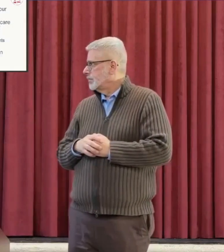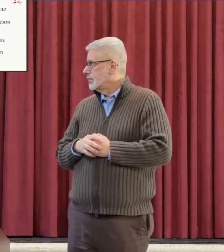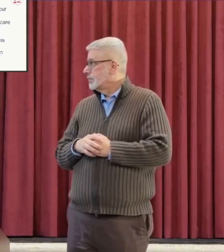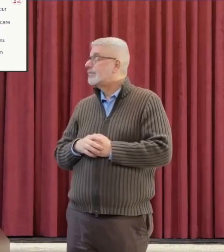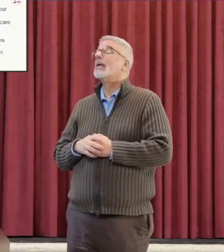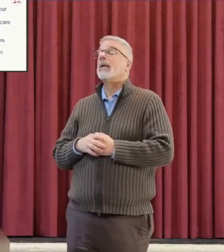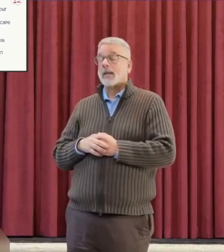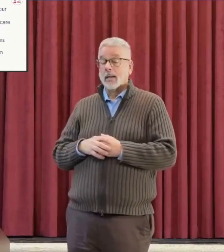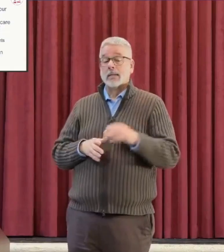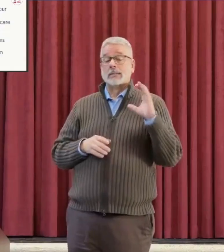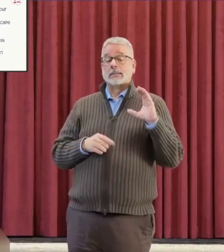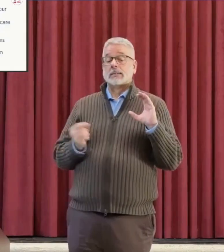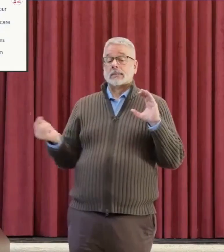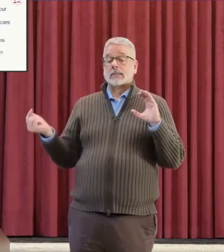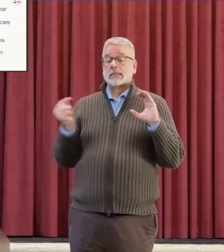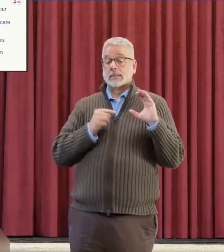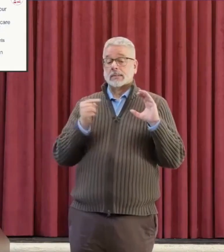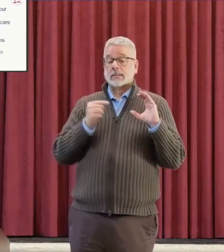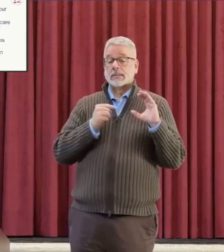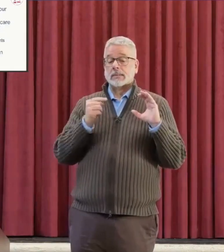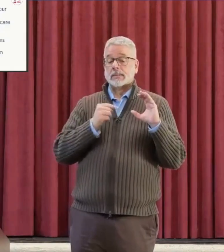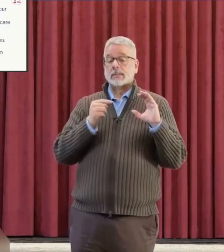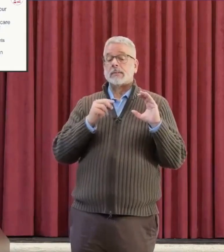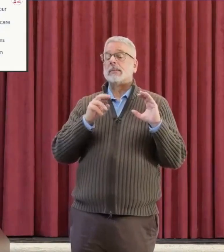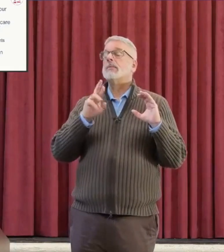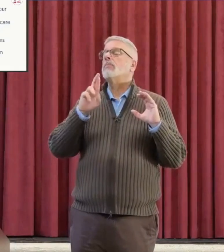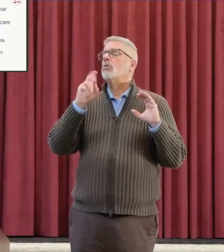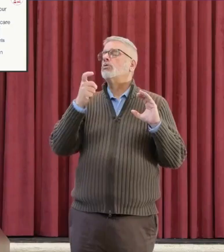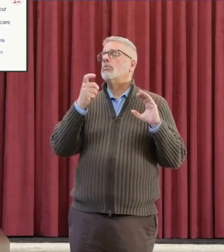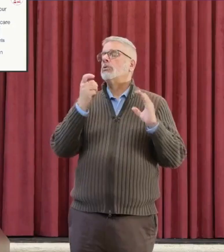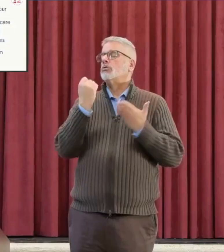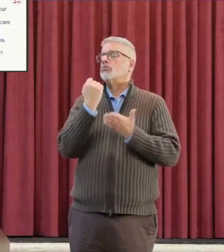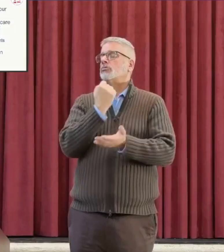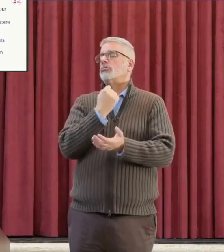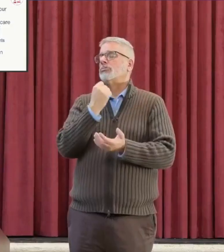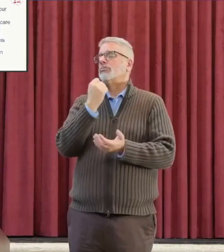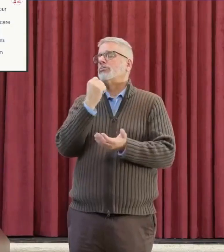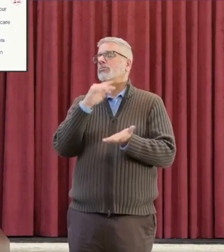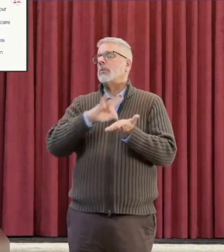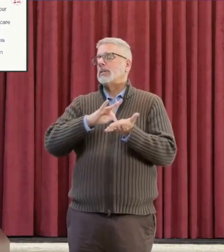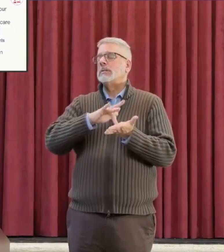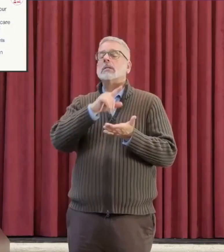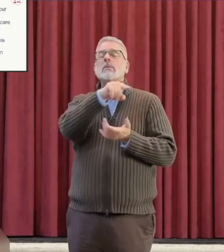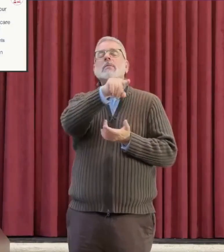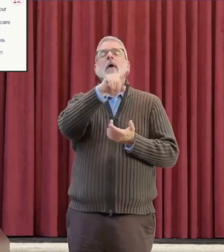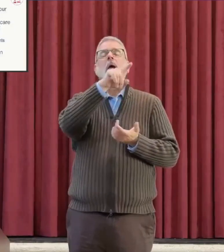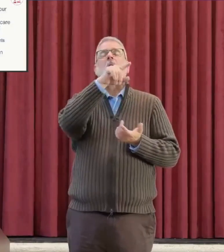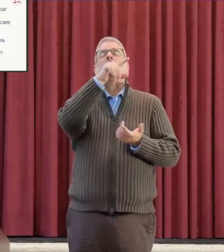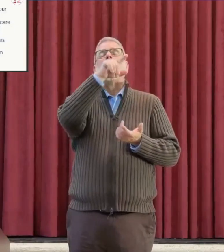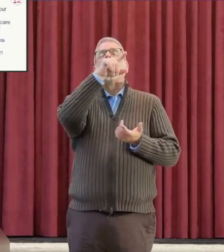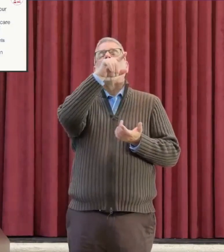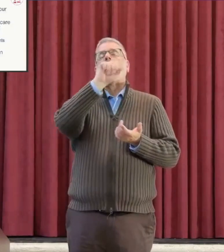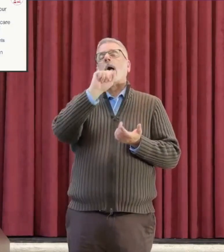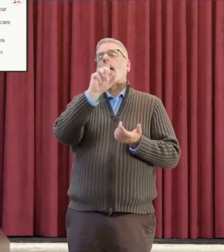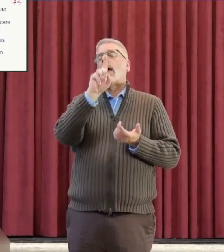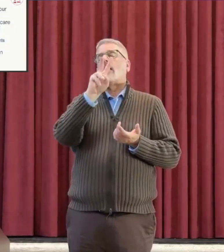second option to receive your Medicare prescription drug is to join Medicare Advantage plan. And Medicare